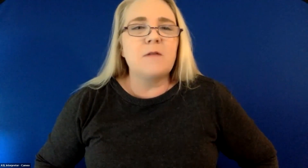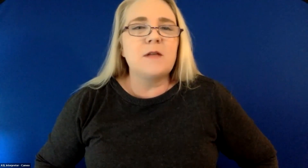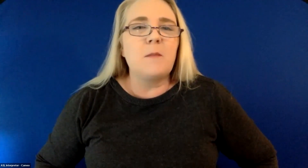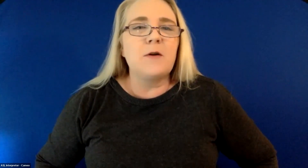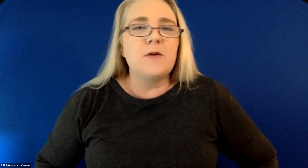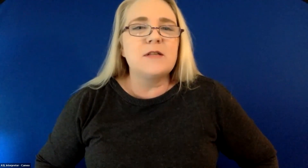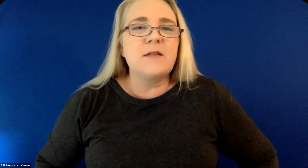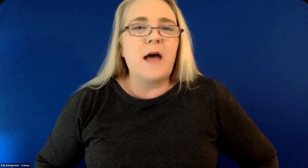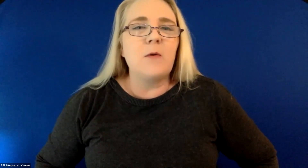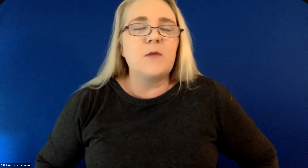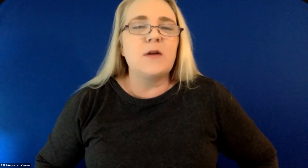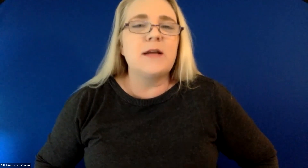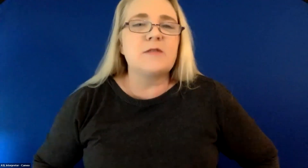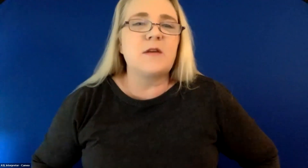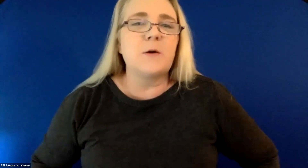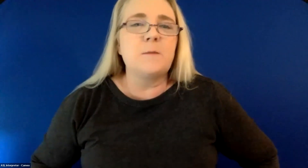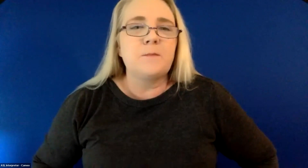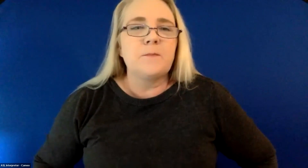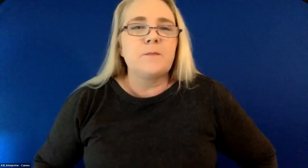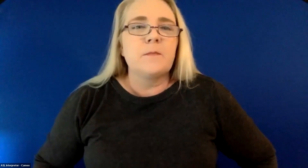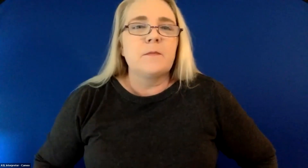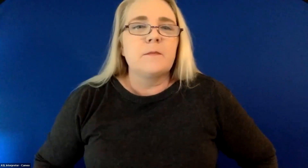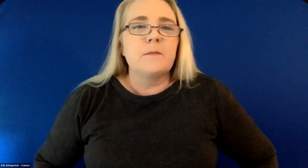comes off the top of your nose like that with your index finger,